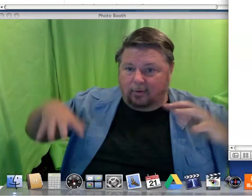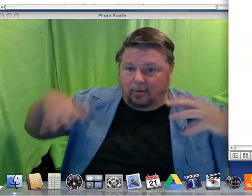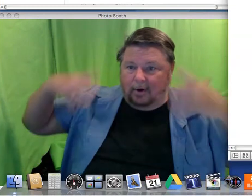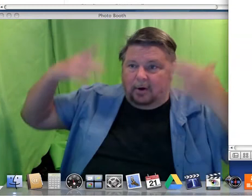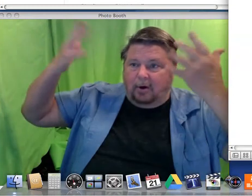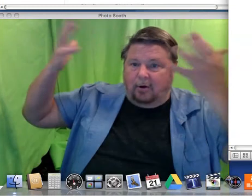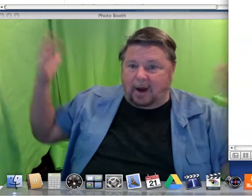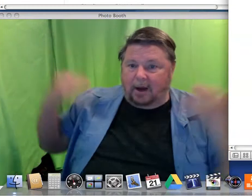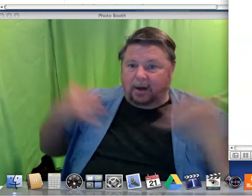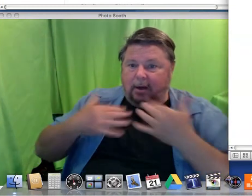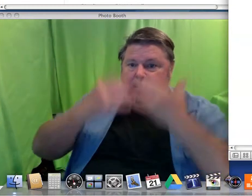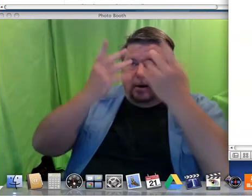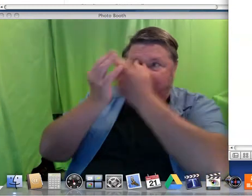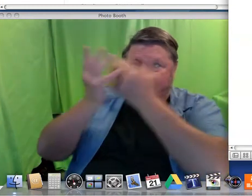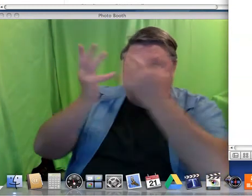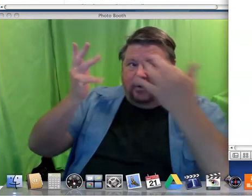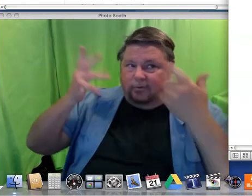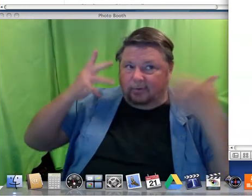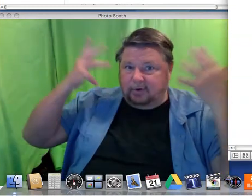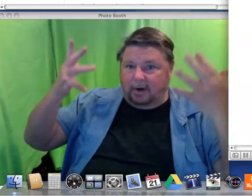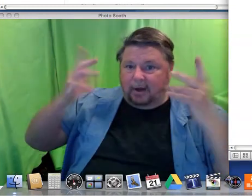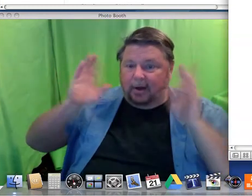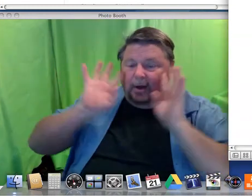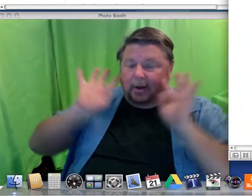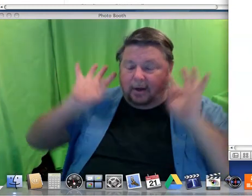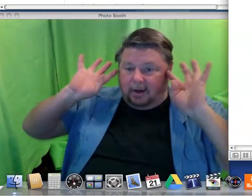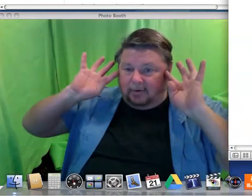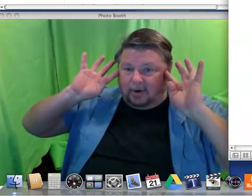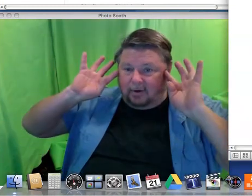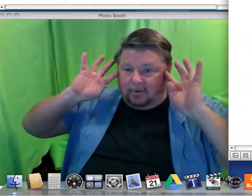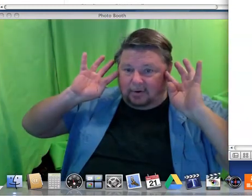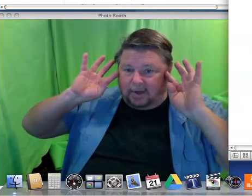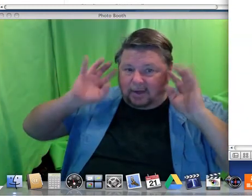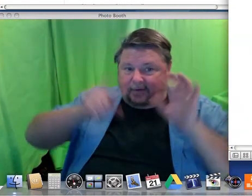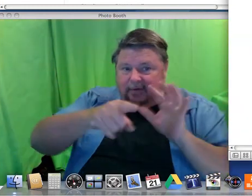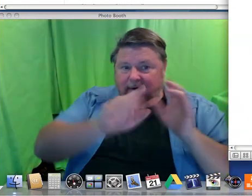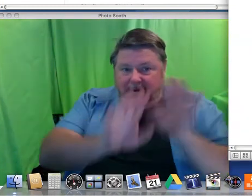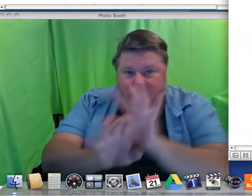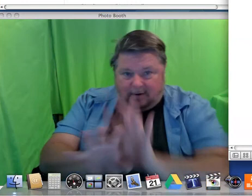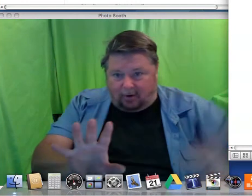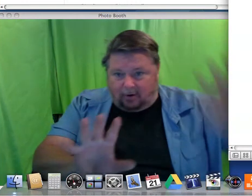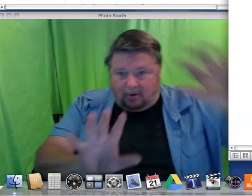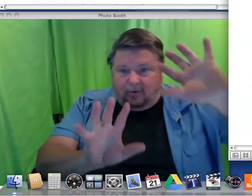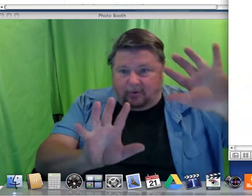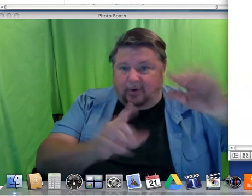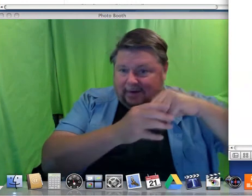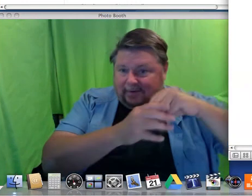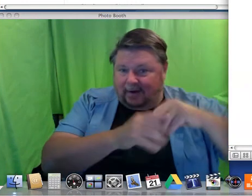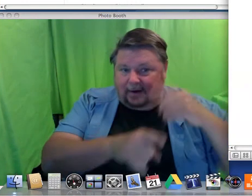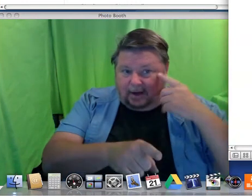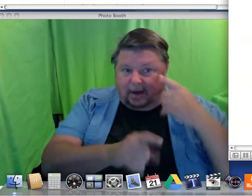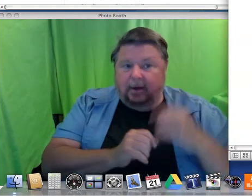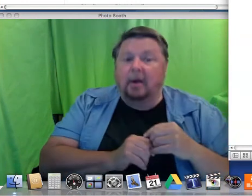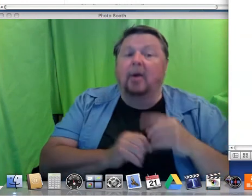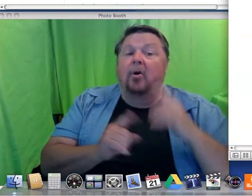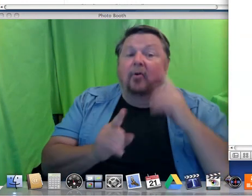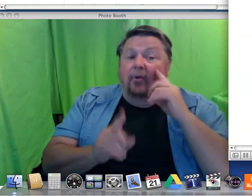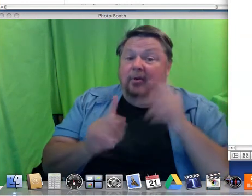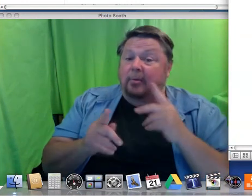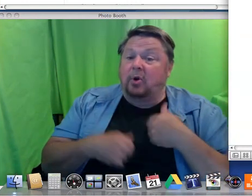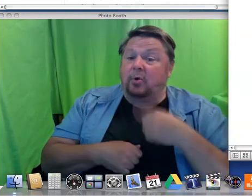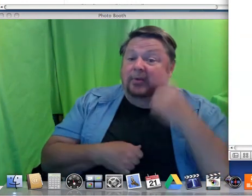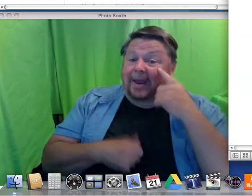whole array of visual stimuli, and so that's all over inside the eye.